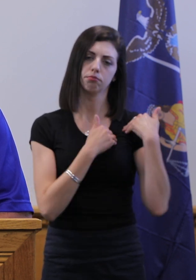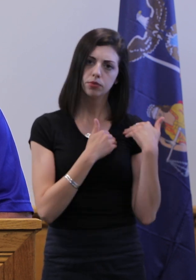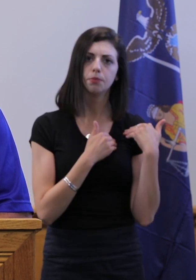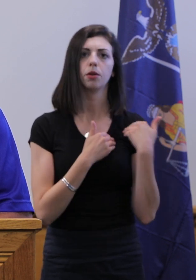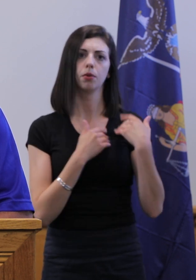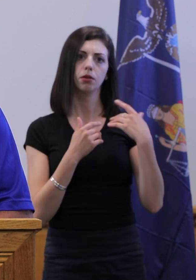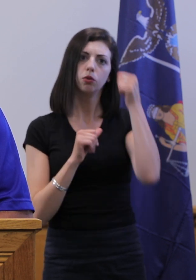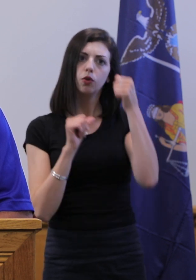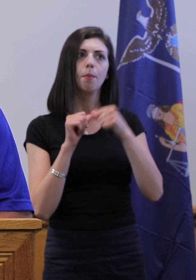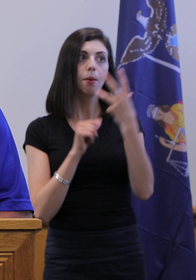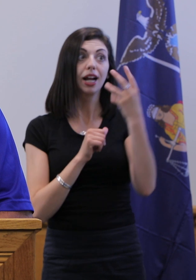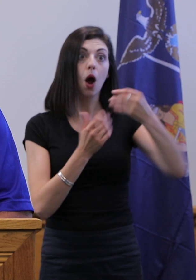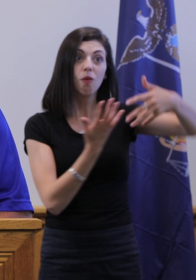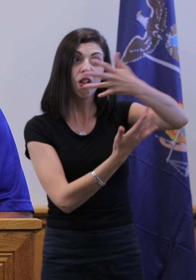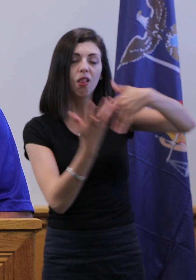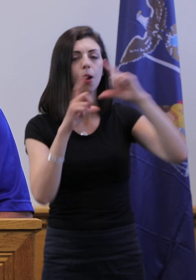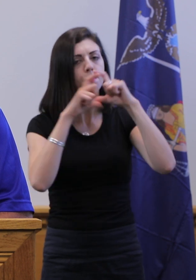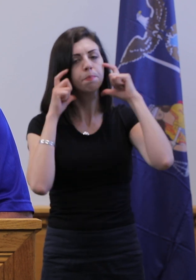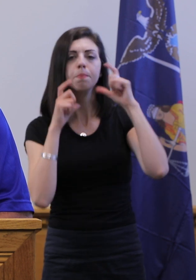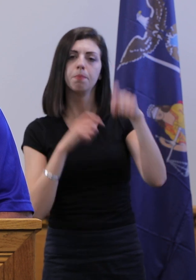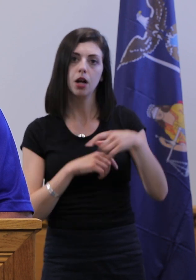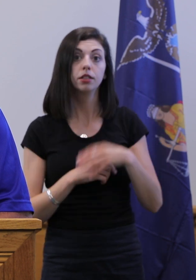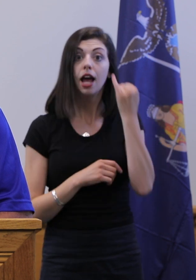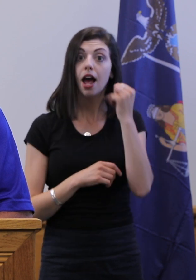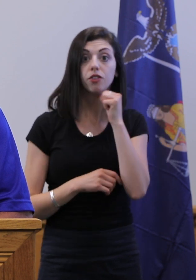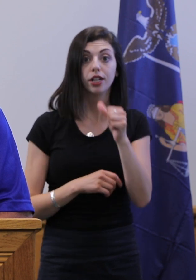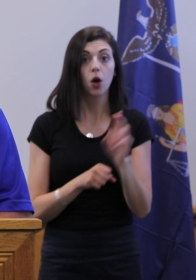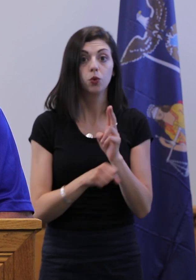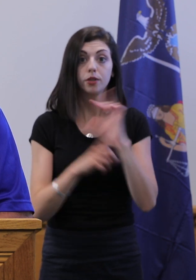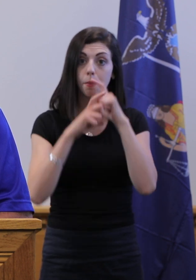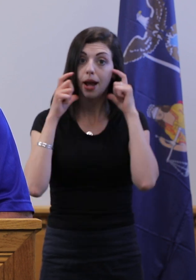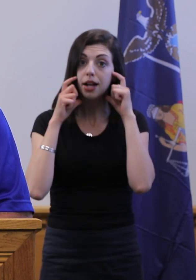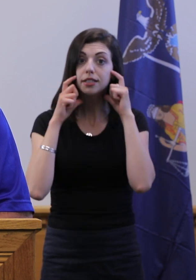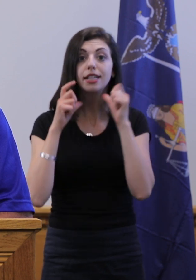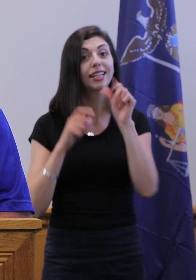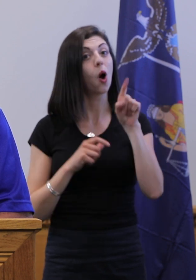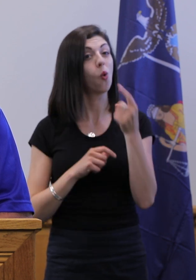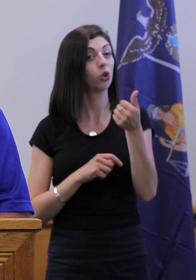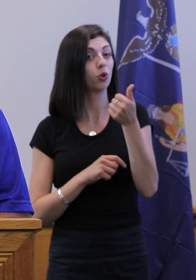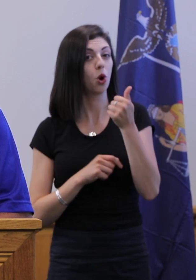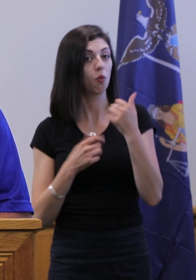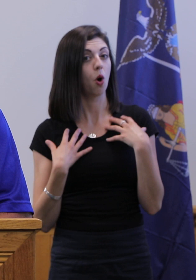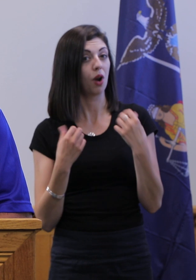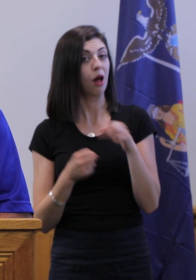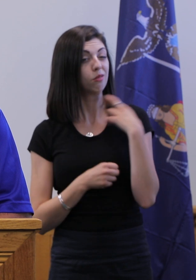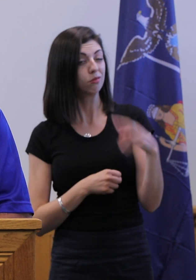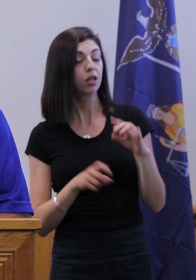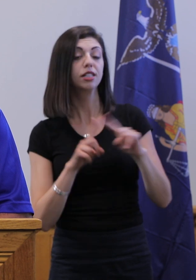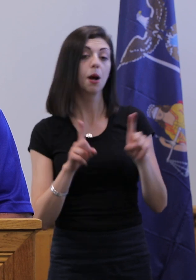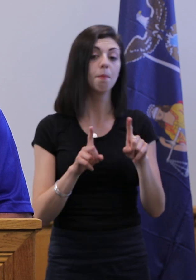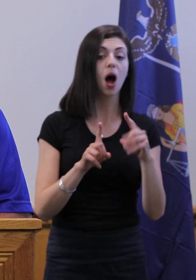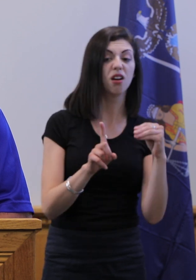public places. If you don't wear a mask, you're not only risking your own health, you are putting others at risk, especially people with compromised